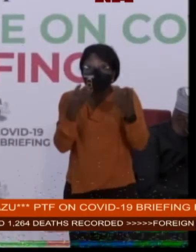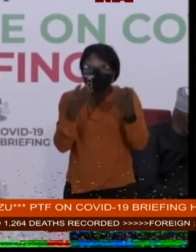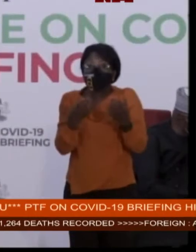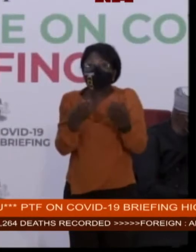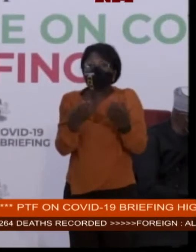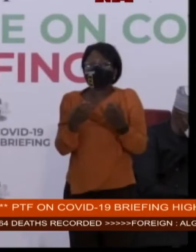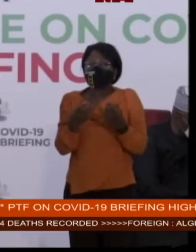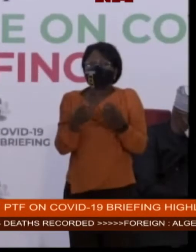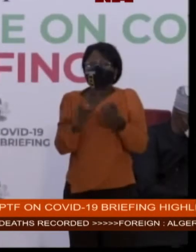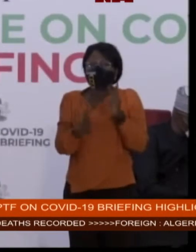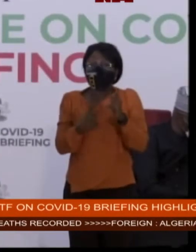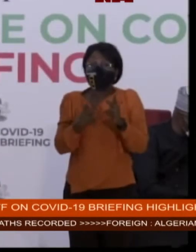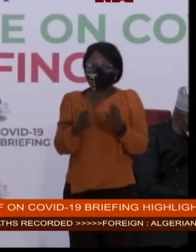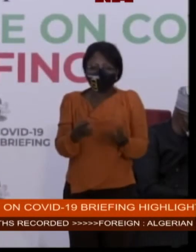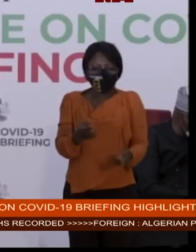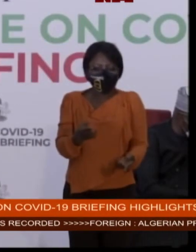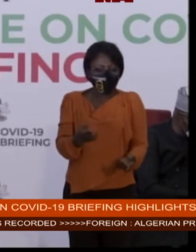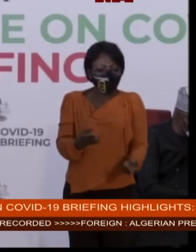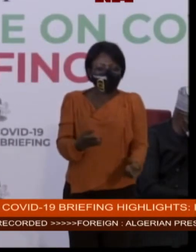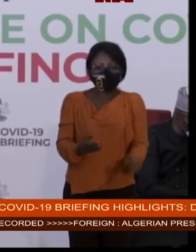candidates that will